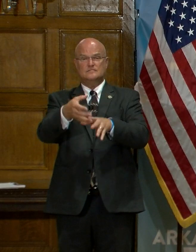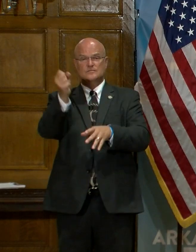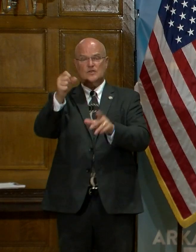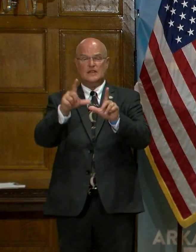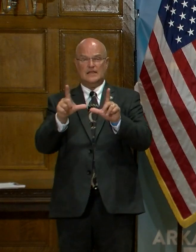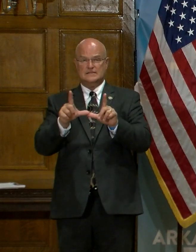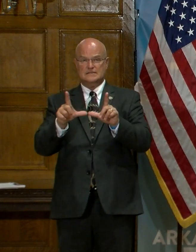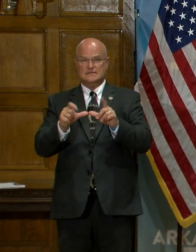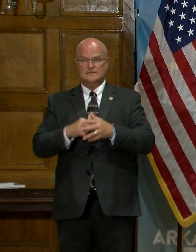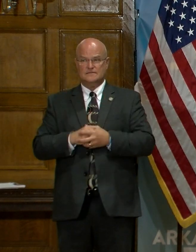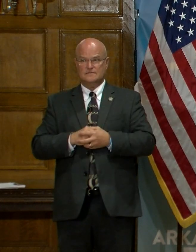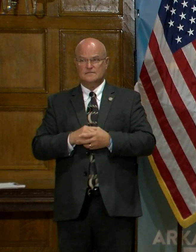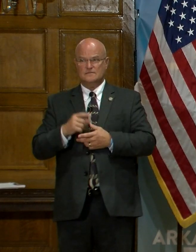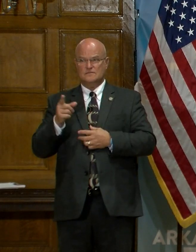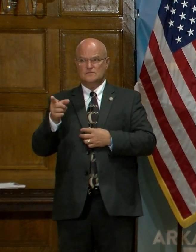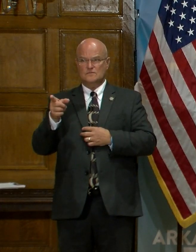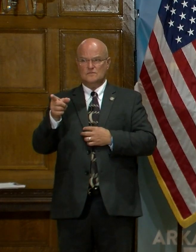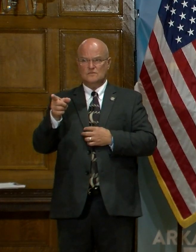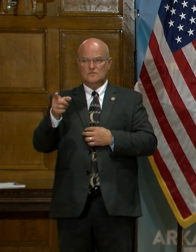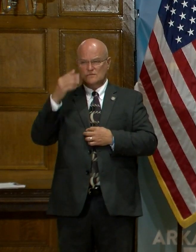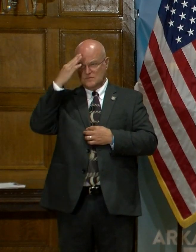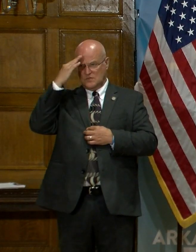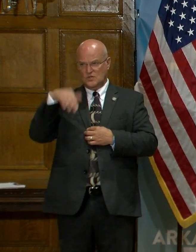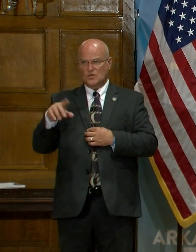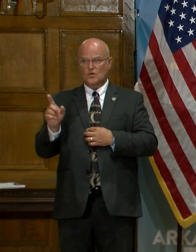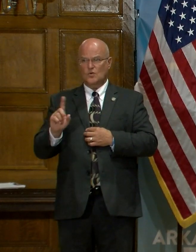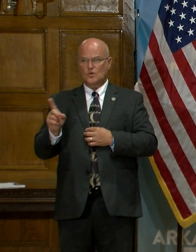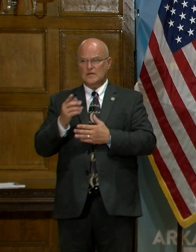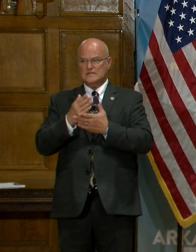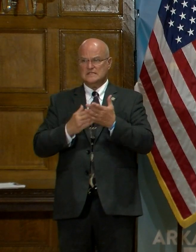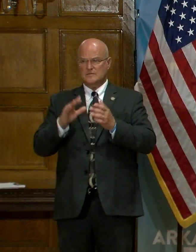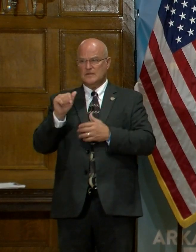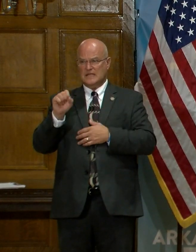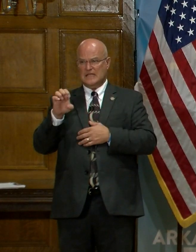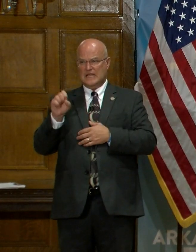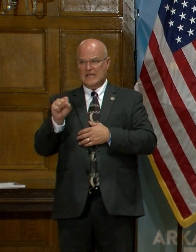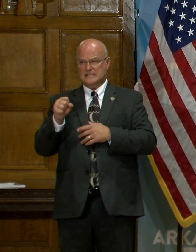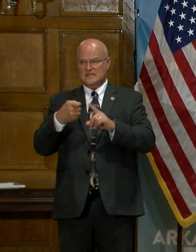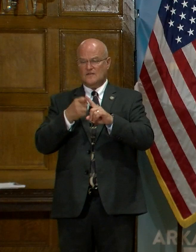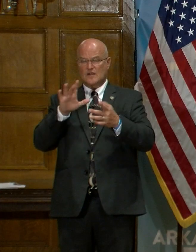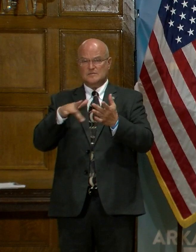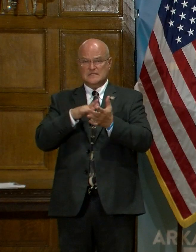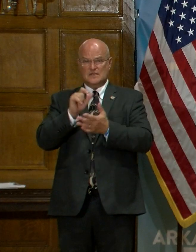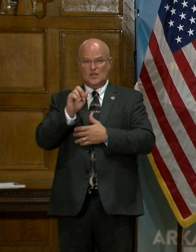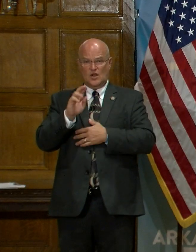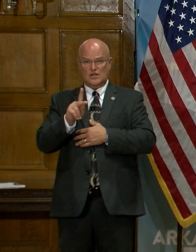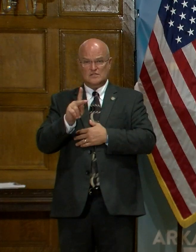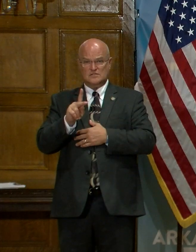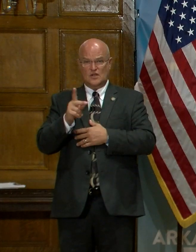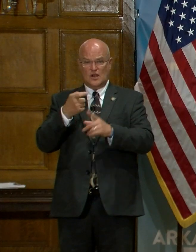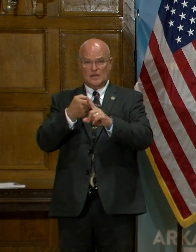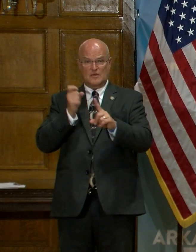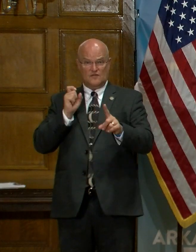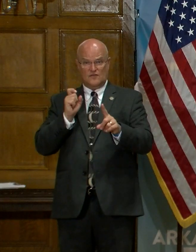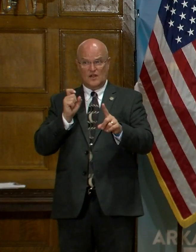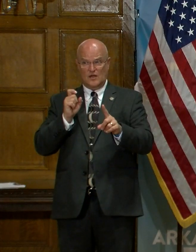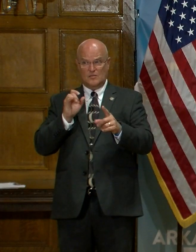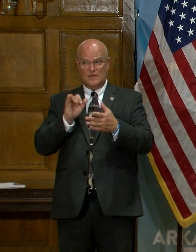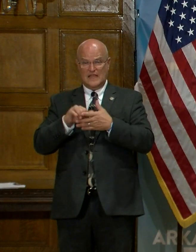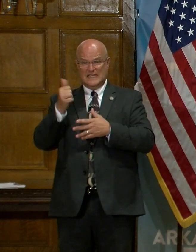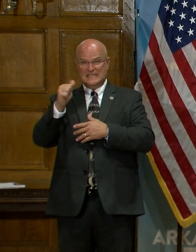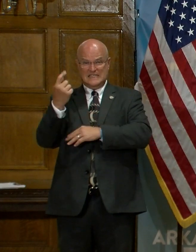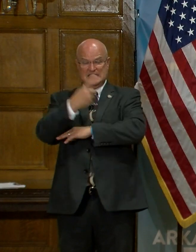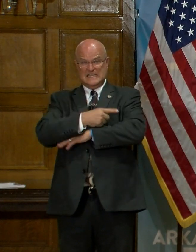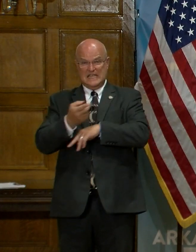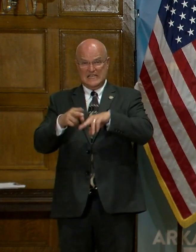it. Hi, Governor. Do you know where some of the cases from Central Arkansas are coming from that